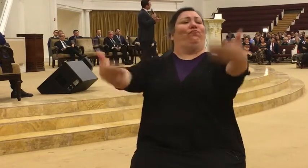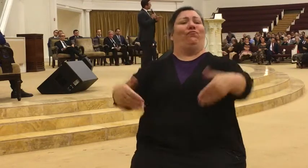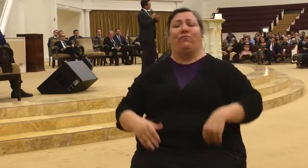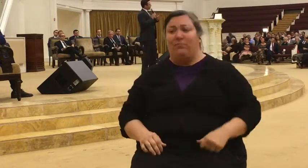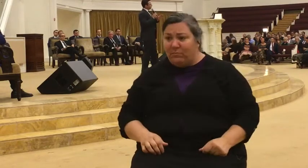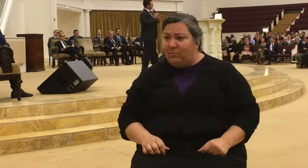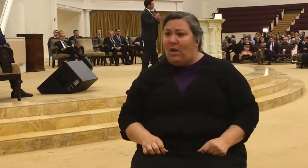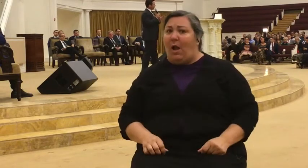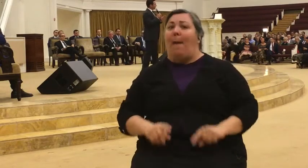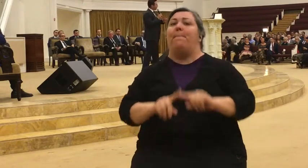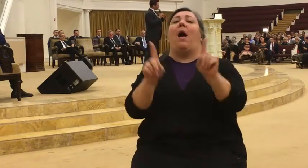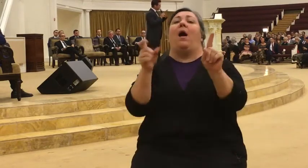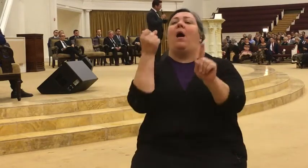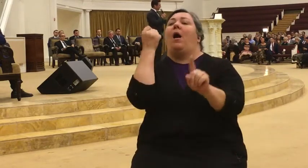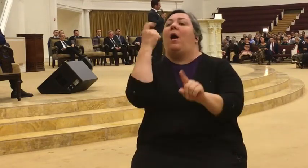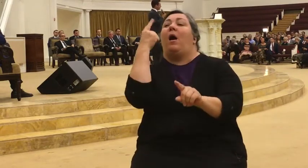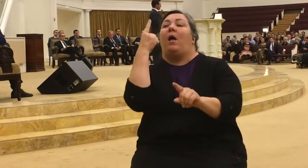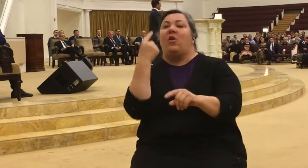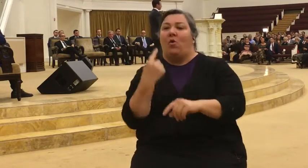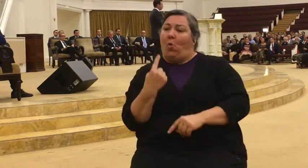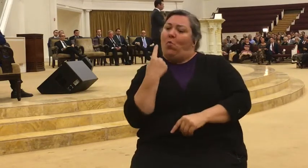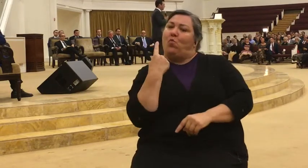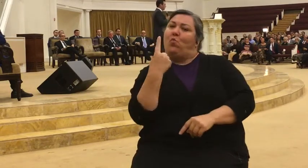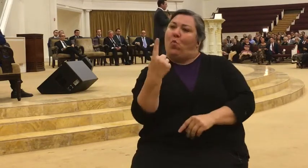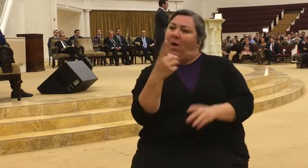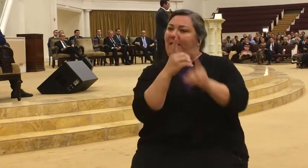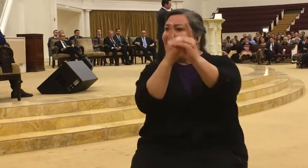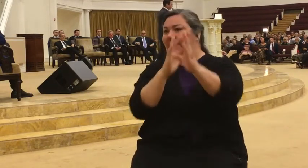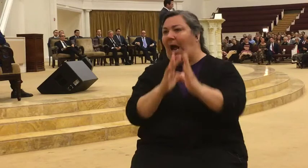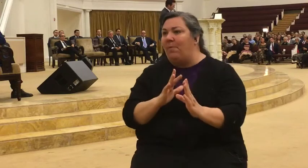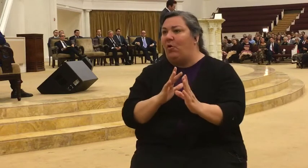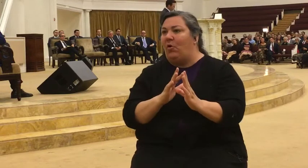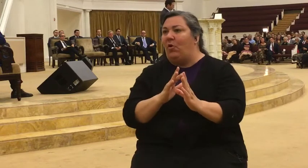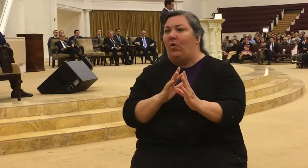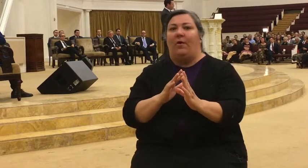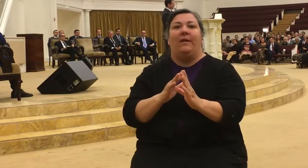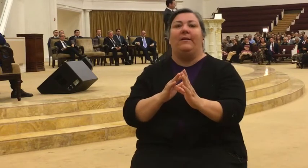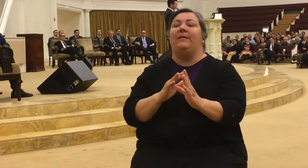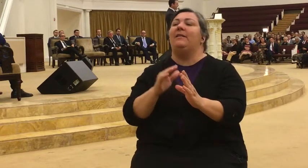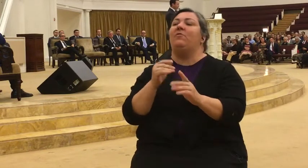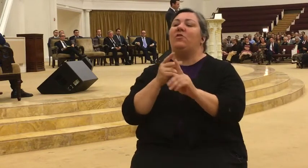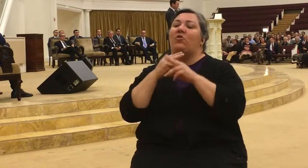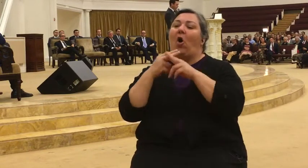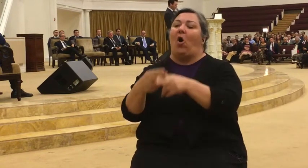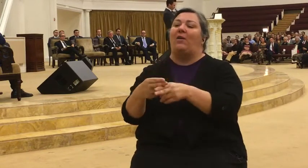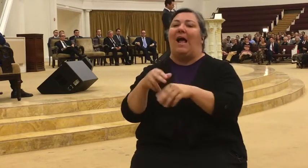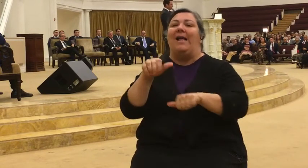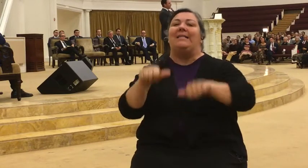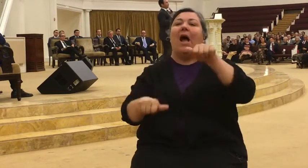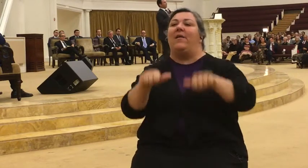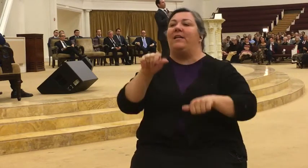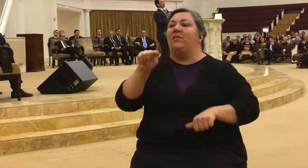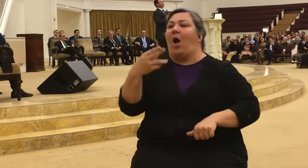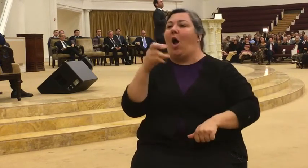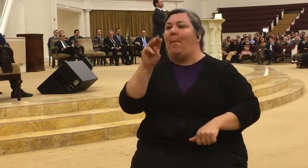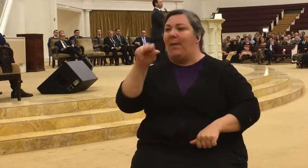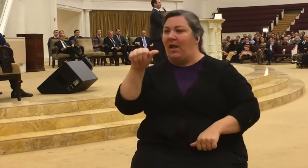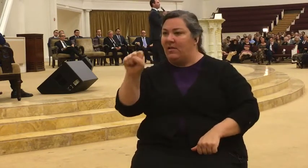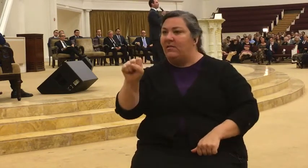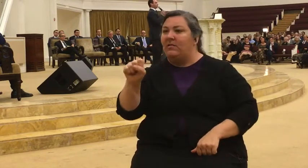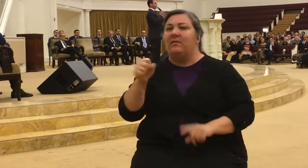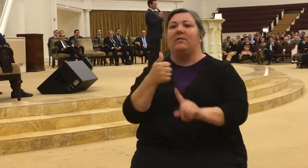However, there was one particular disciple who was affectionately known as Doubting Thomas.